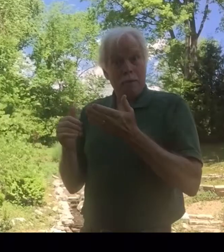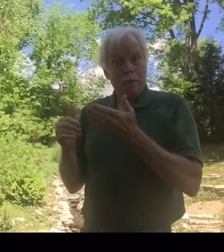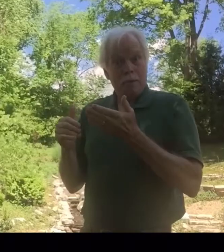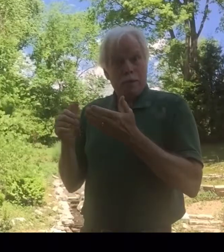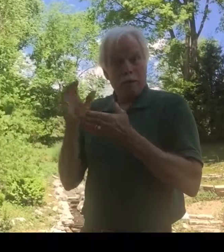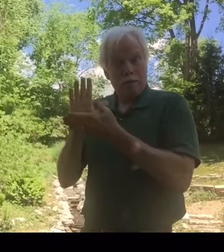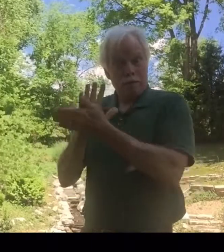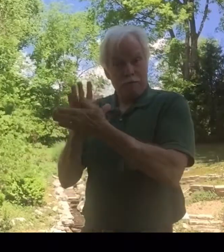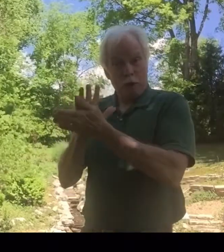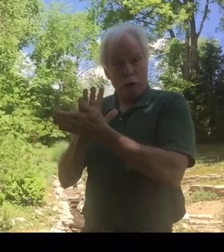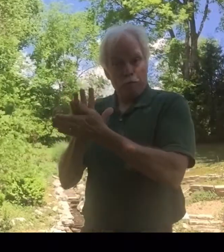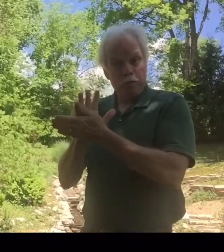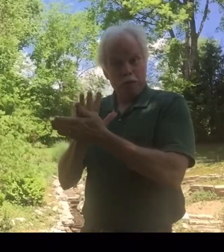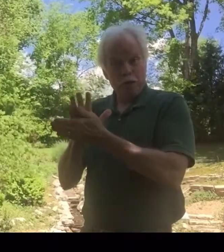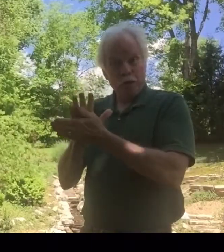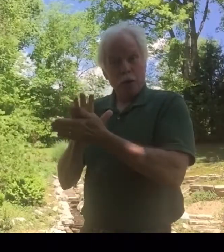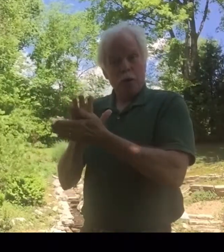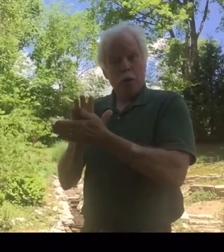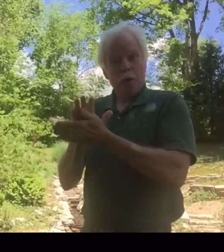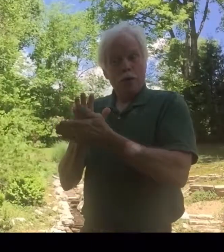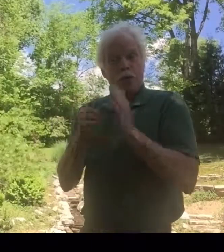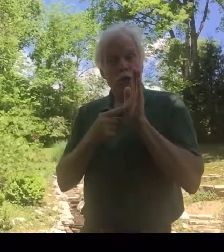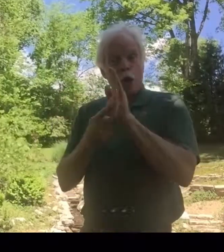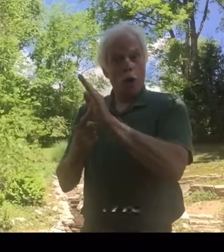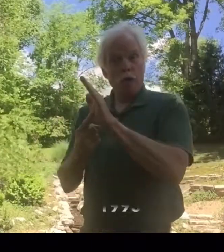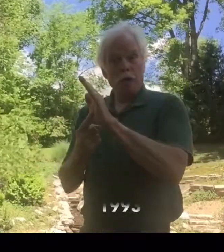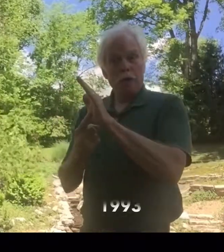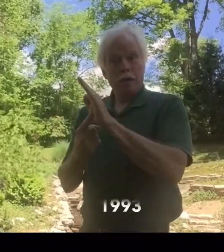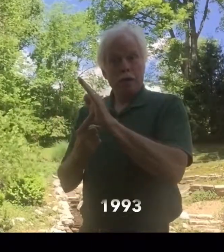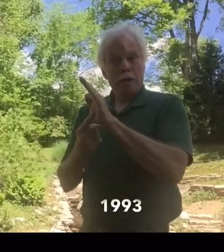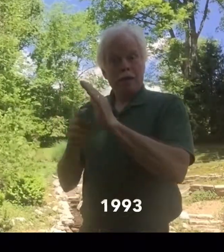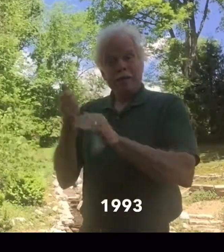some of the films showed the